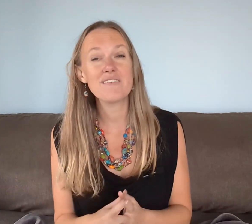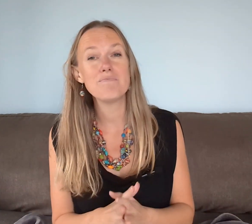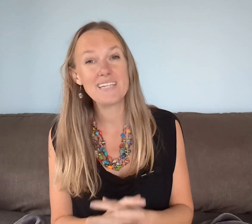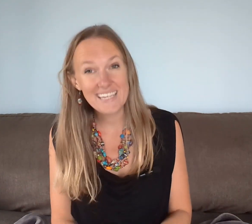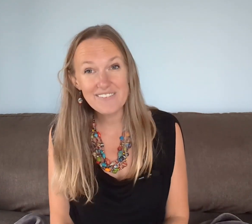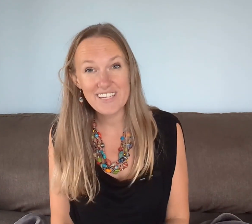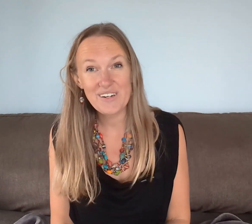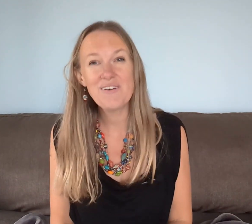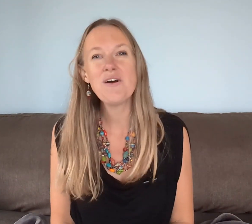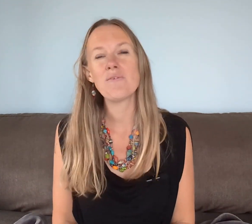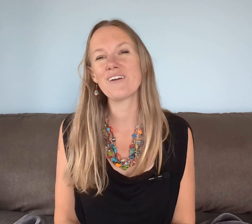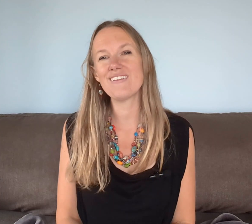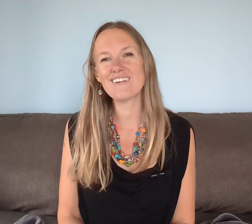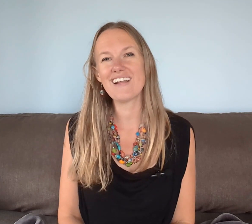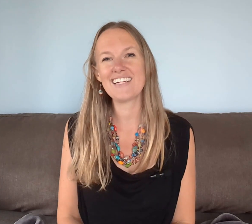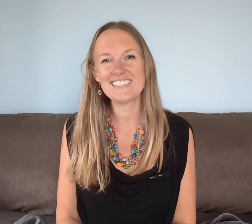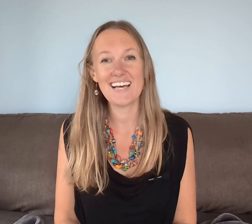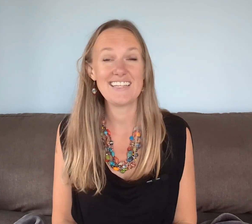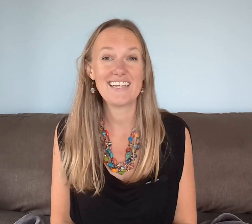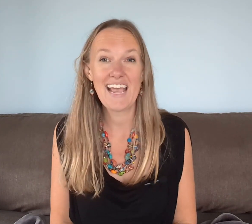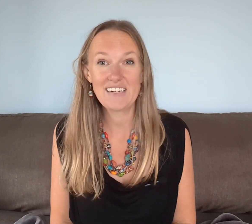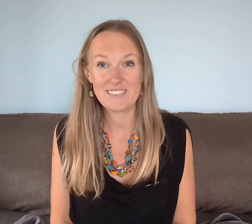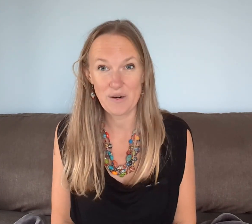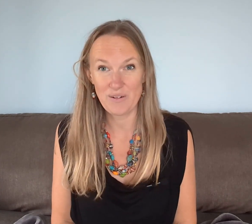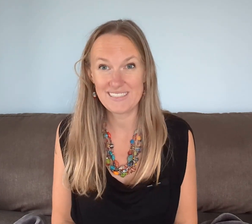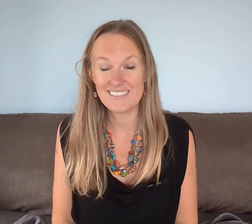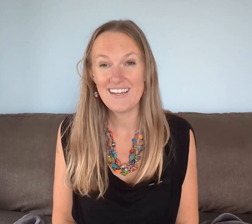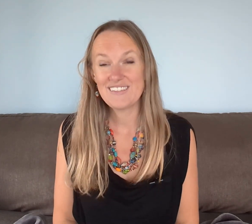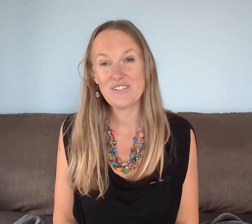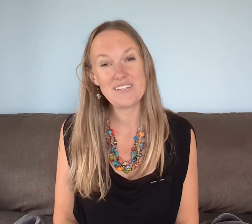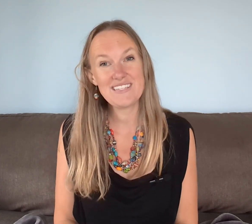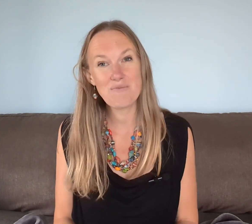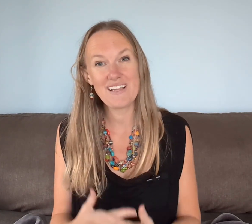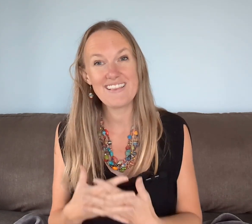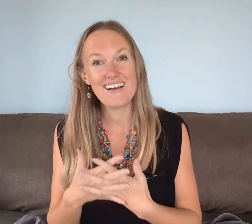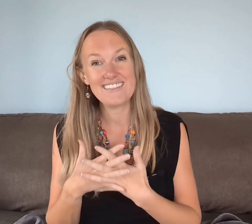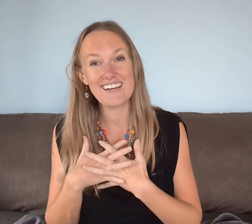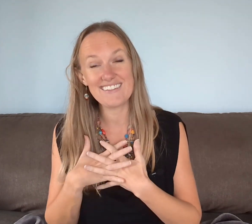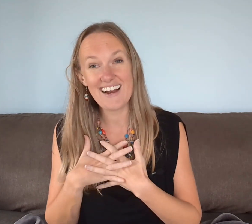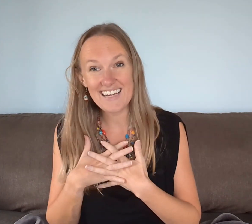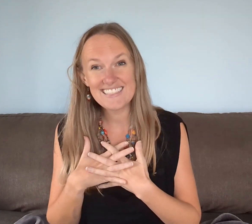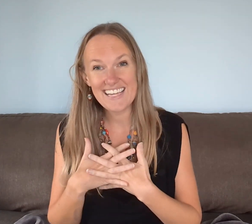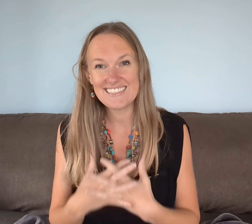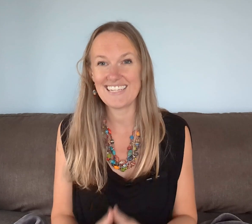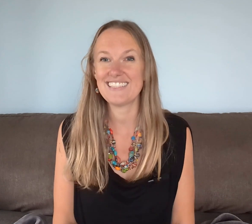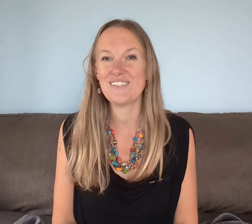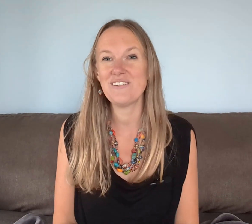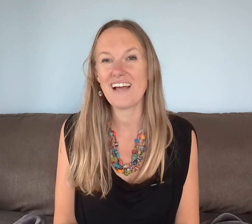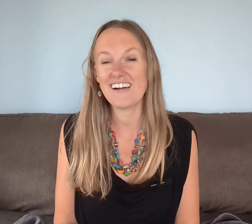another beginner video. We're going to learn how to sign the CARES course. So this is a song that I sang in Sunday school when I was